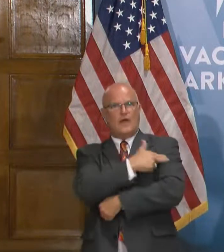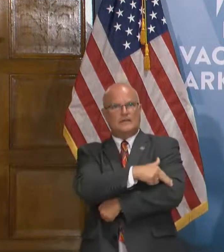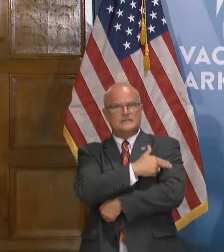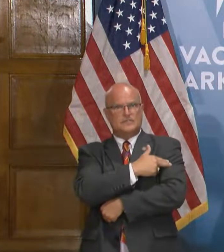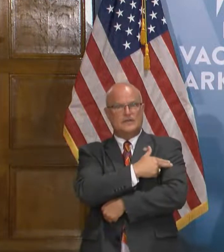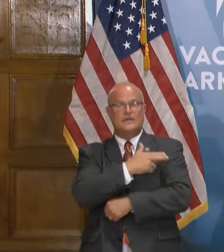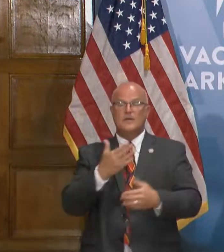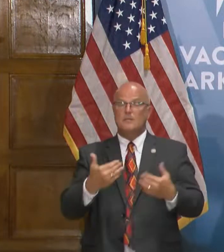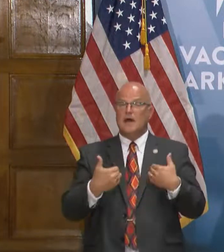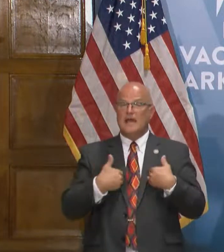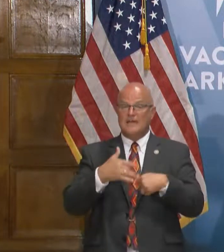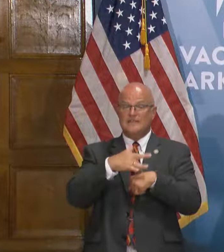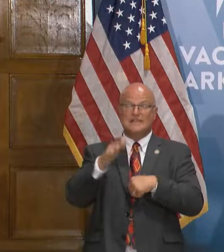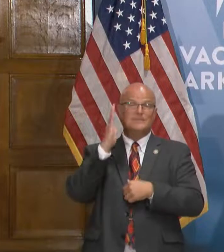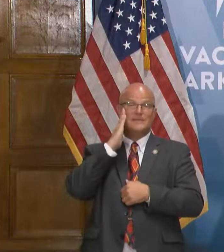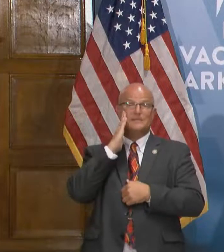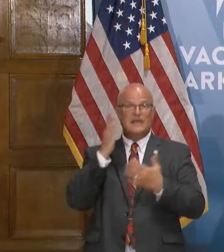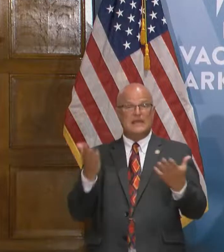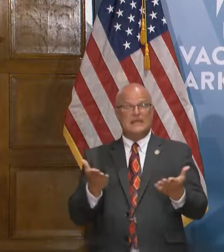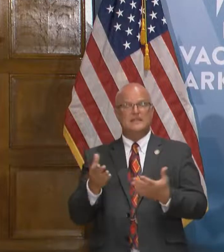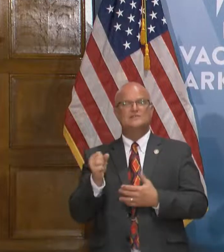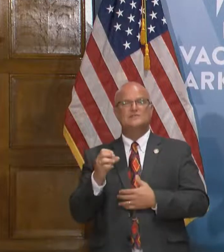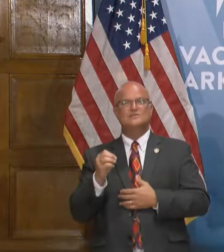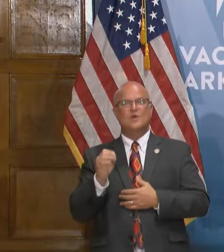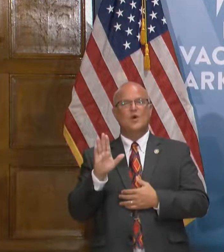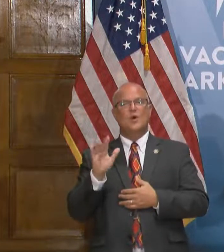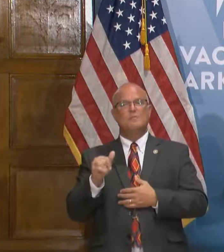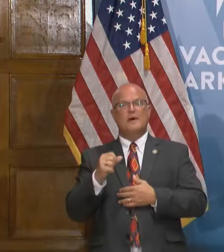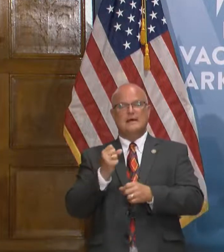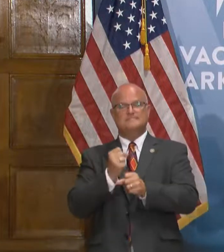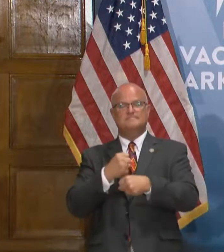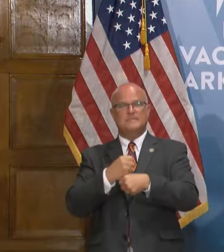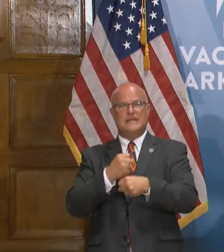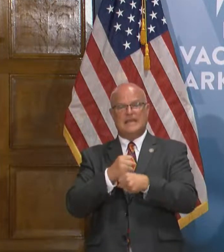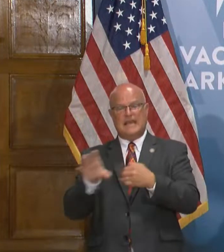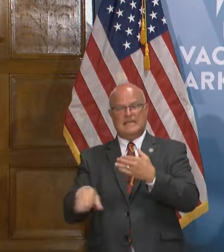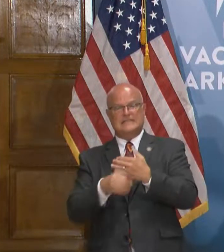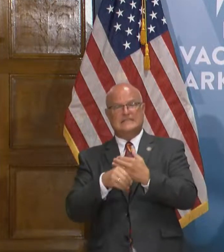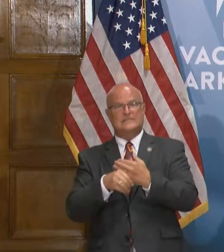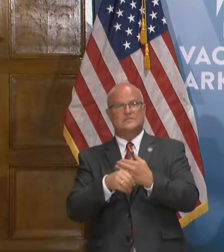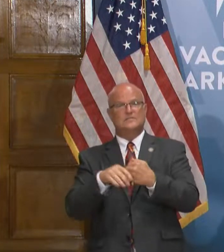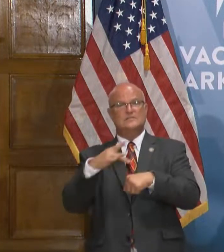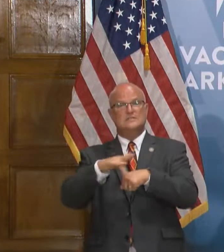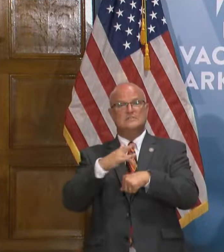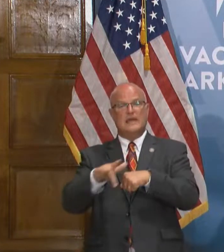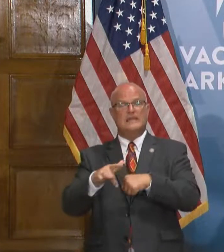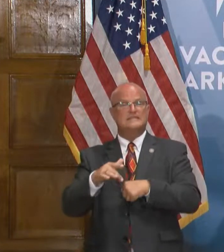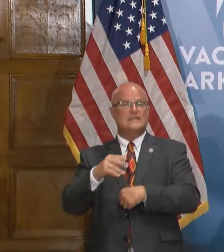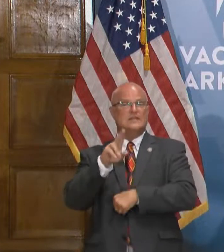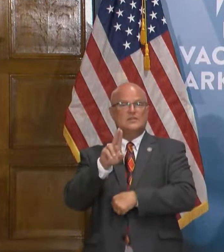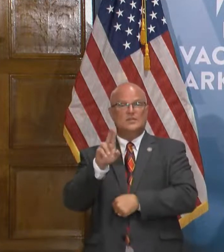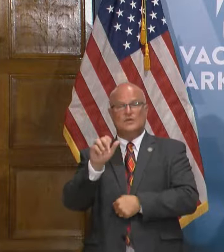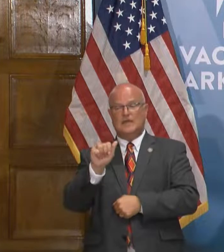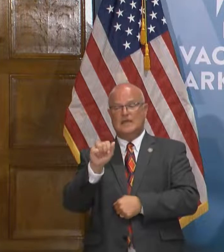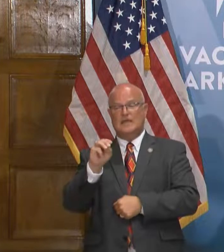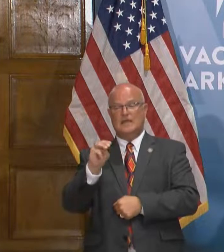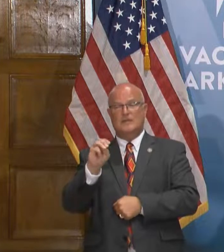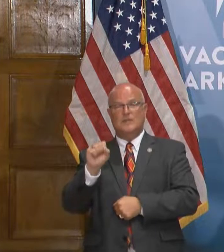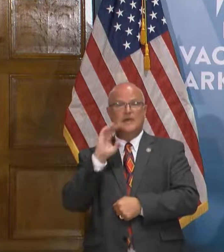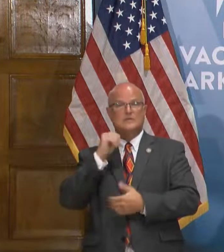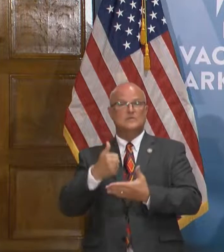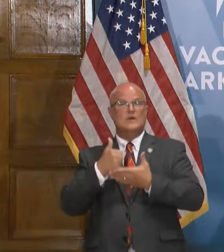hospital that we might have an empty bed in. And so just by creating additional capacity at UAMS should be really helpful to